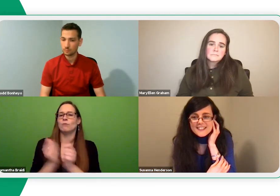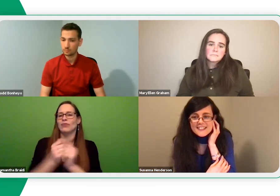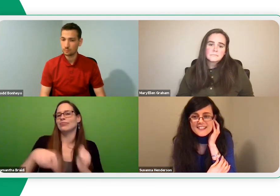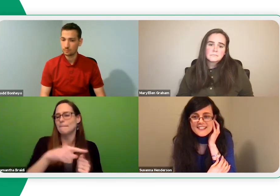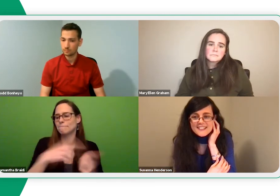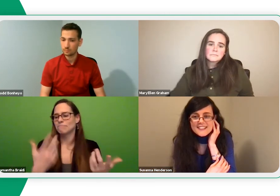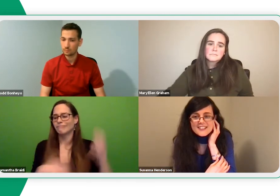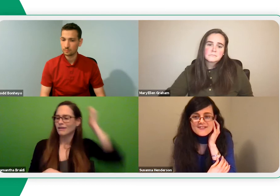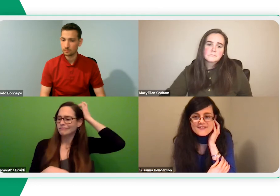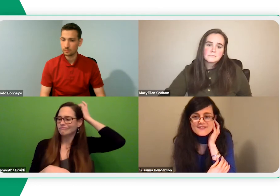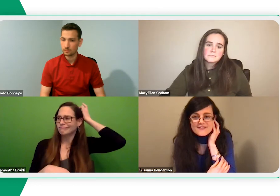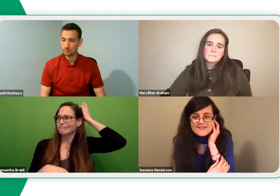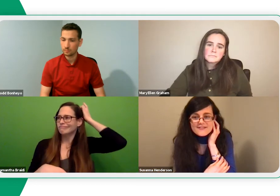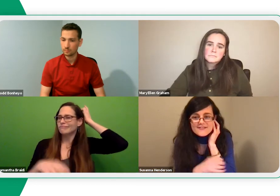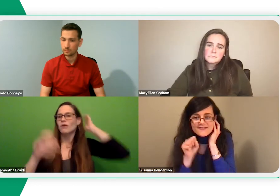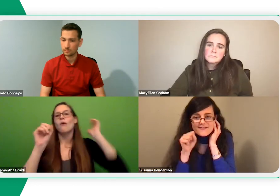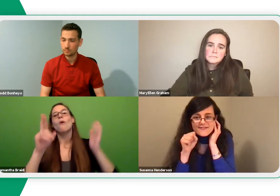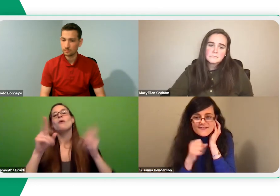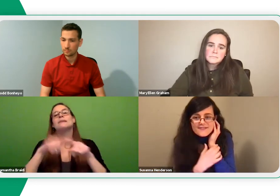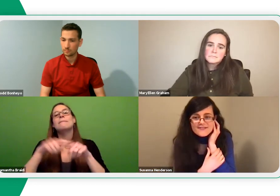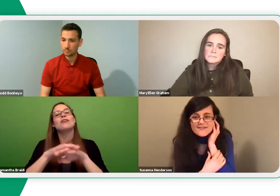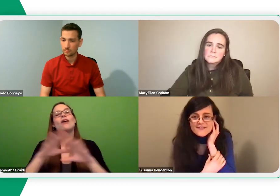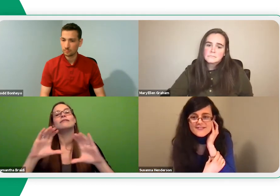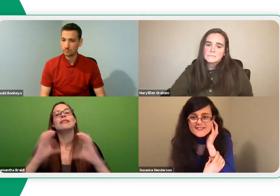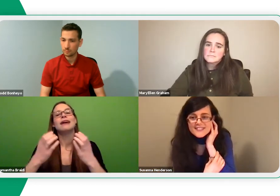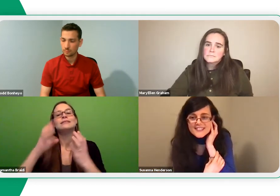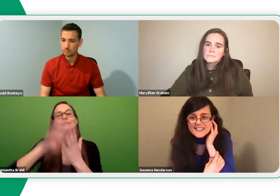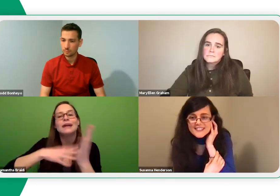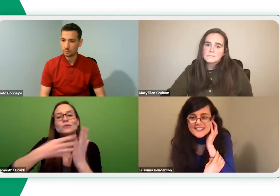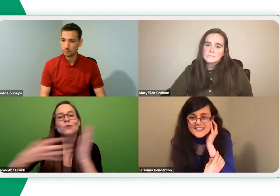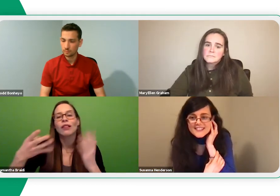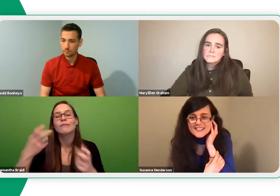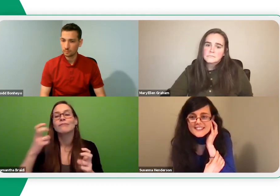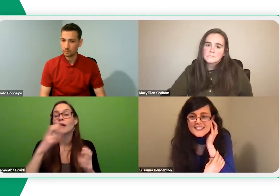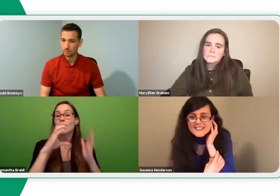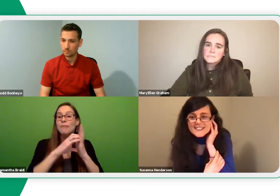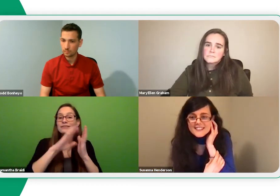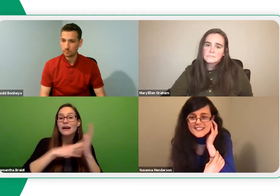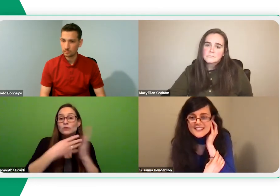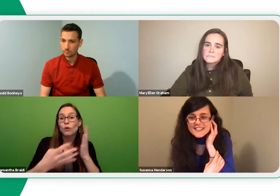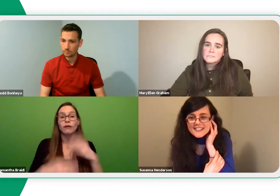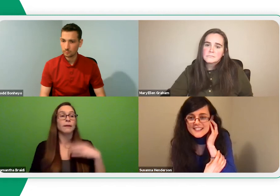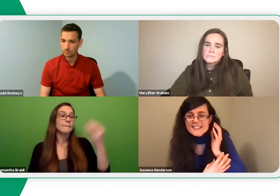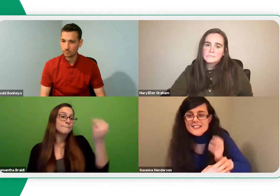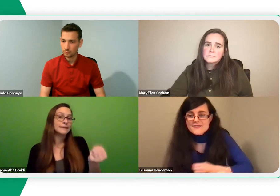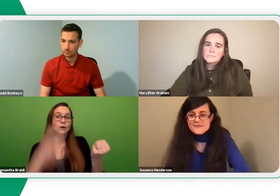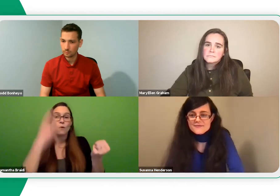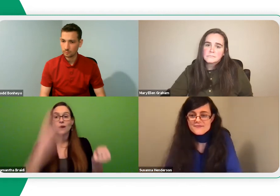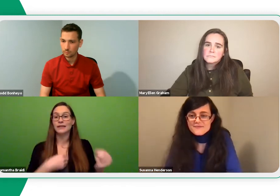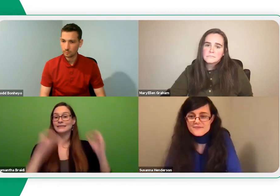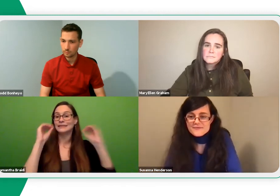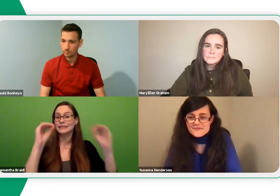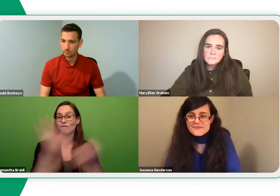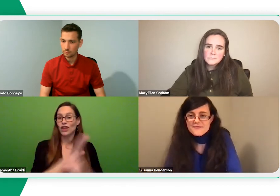gaps, and they can save that as a resource for the future as their own personal notes. And or also, it really depends on the